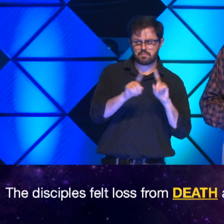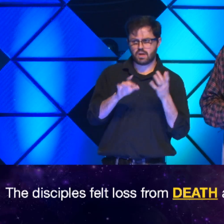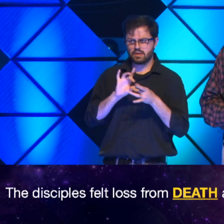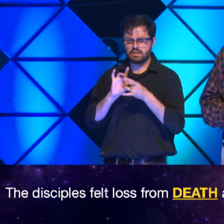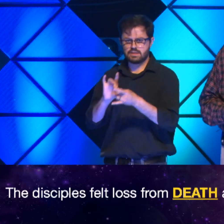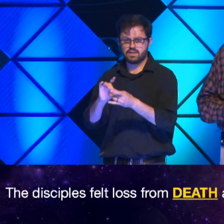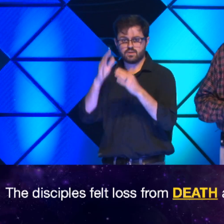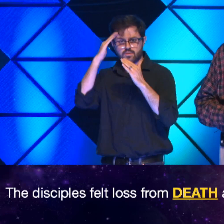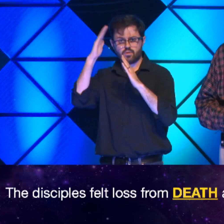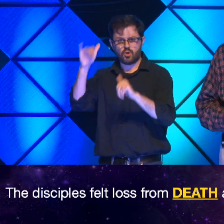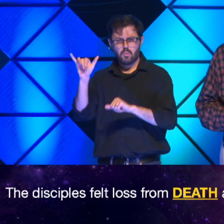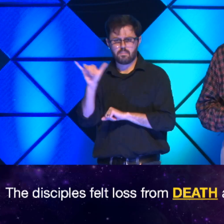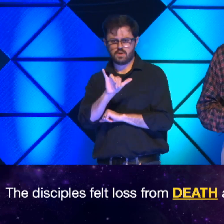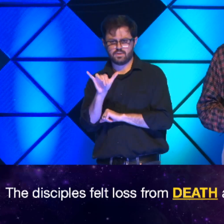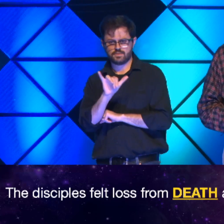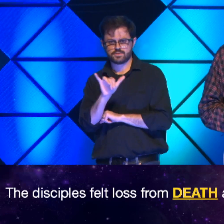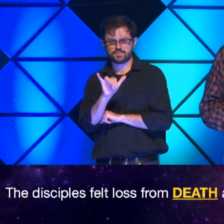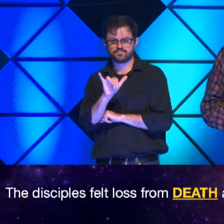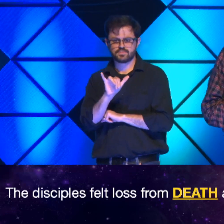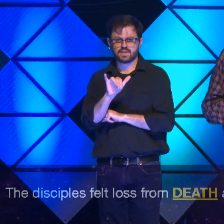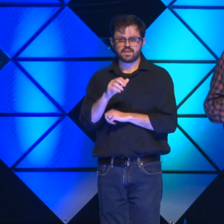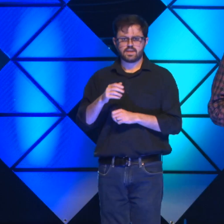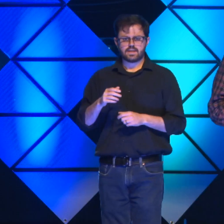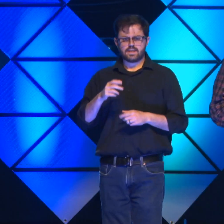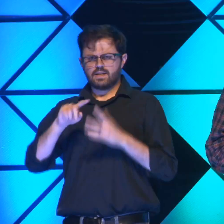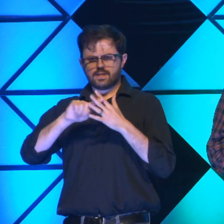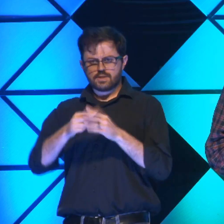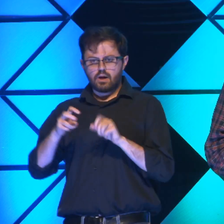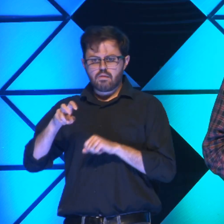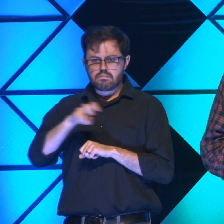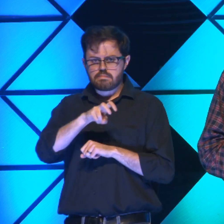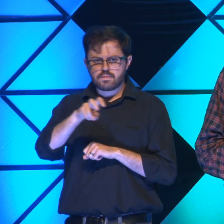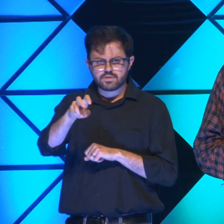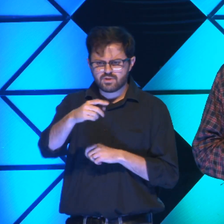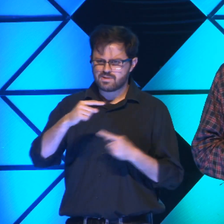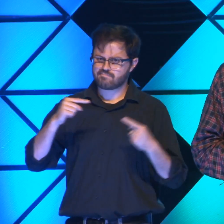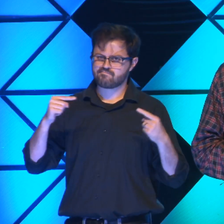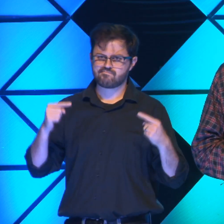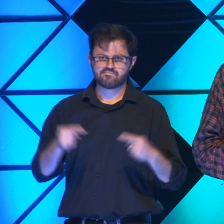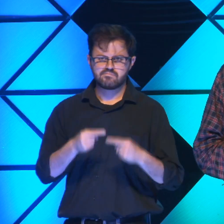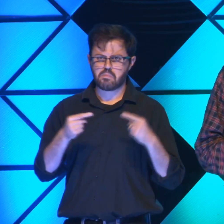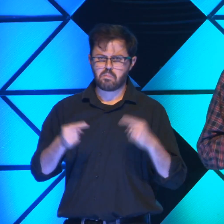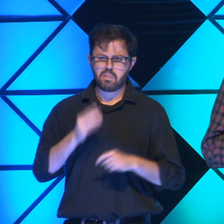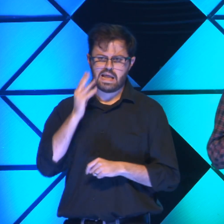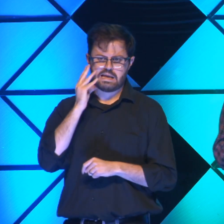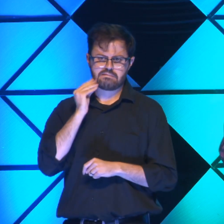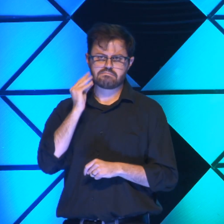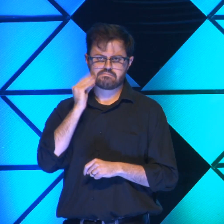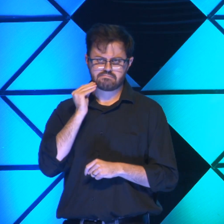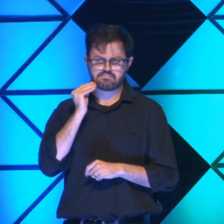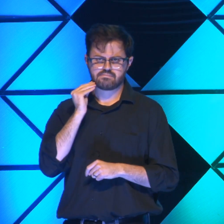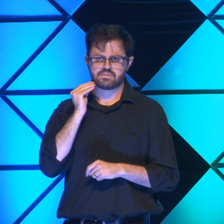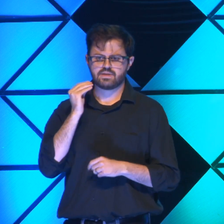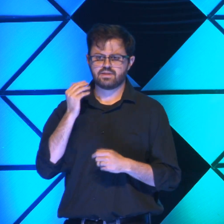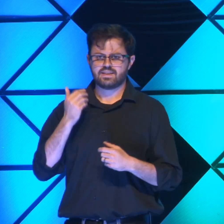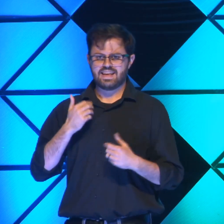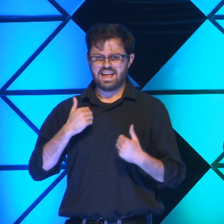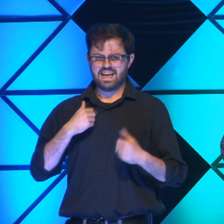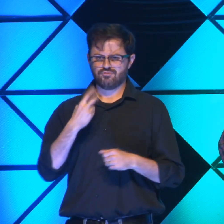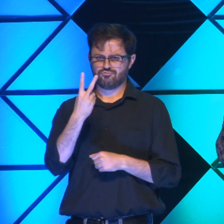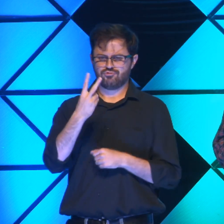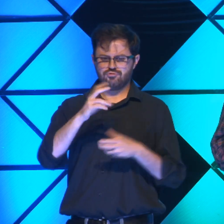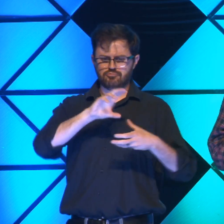started with pain. There was grief in twofold. There was a grieving of the